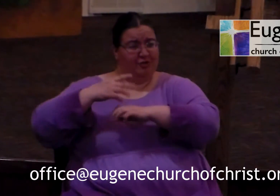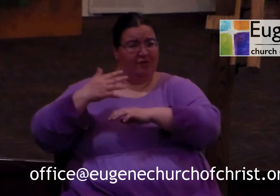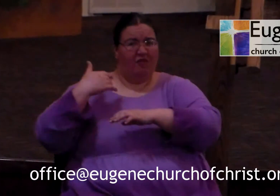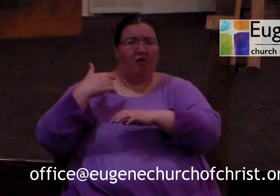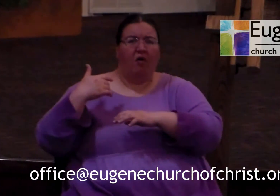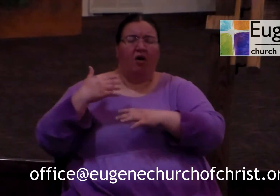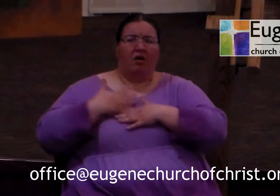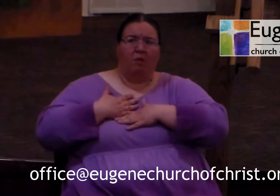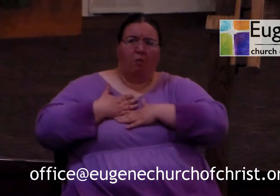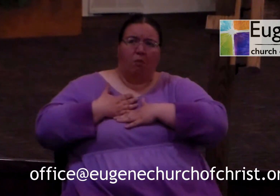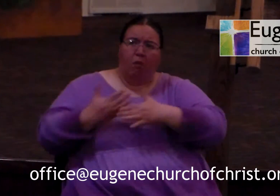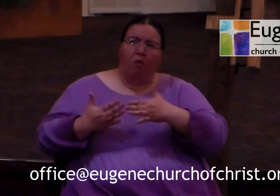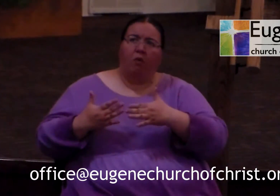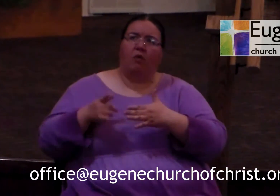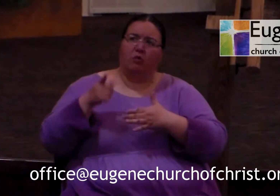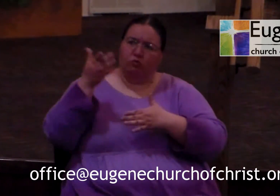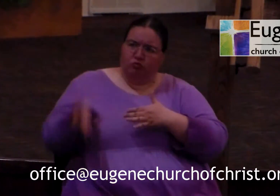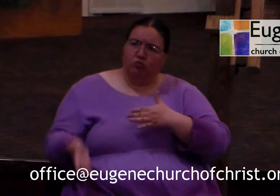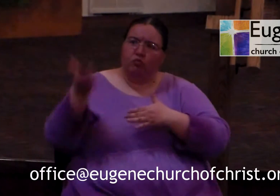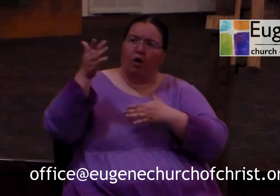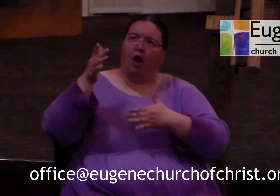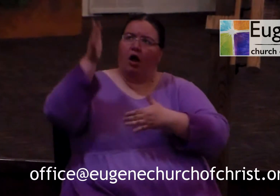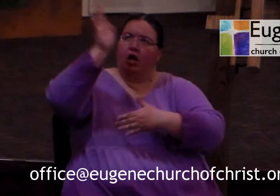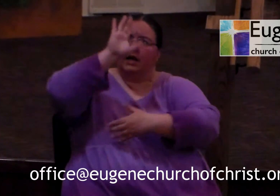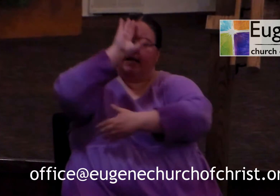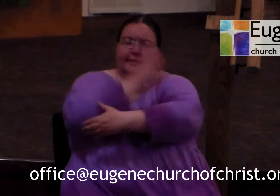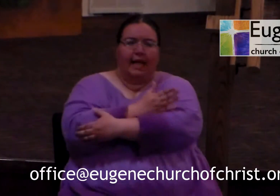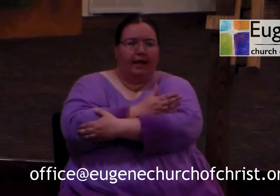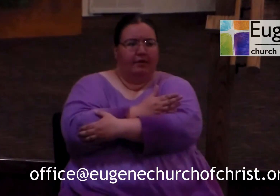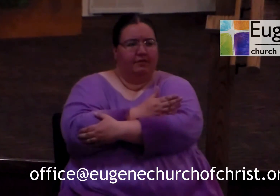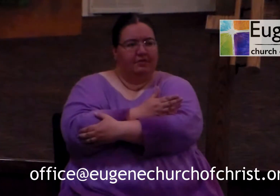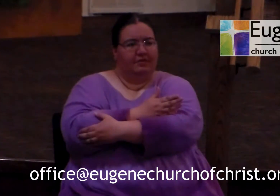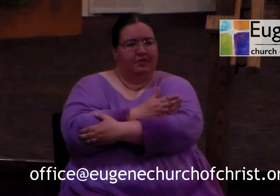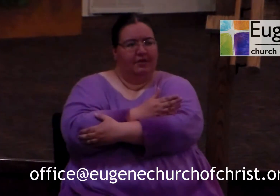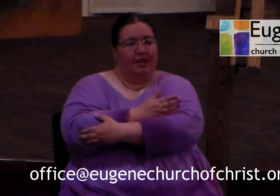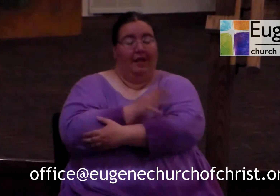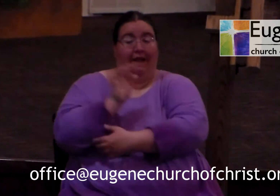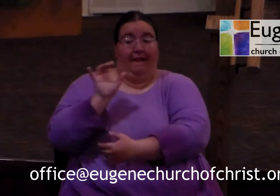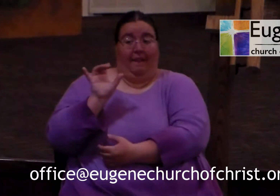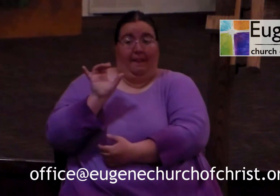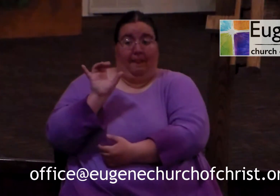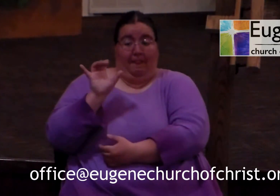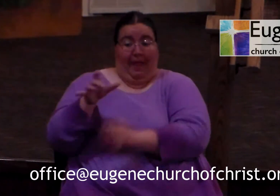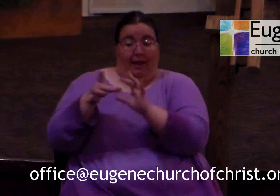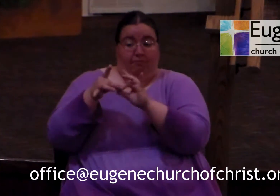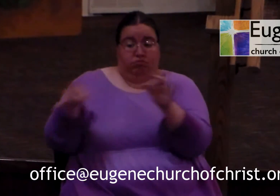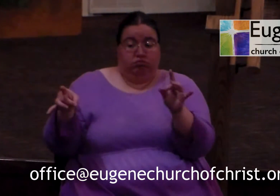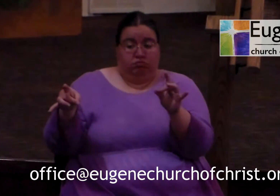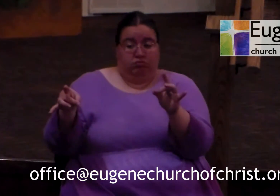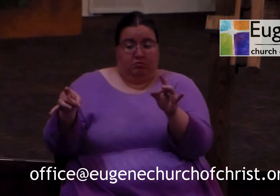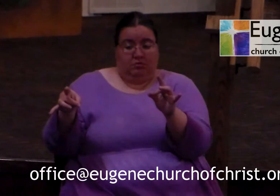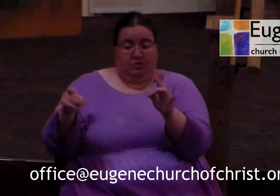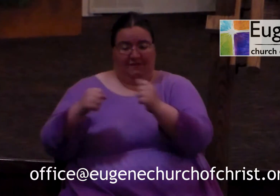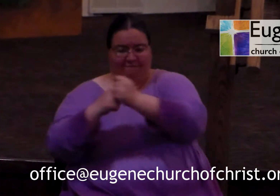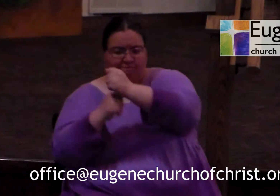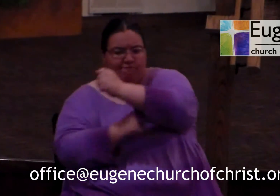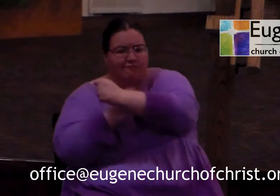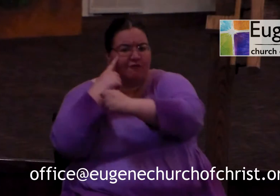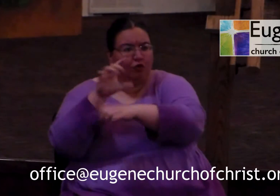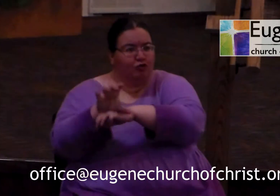them. And he is scared about what's going to happen next. So when they say, are you one of his followers? He says, no, I'm